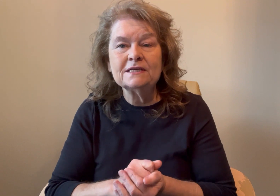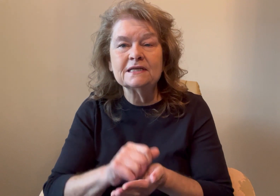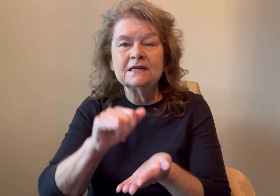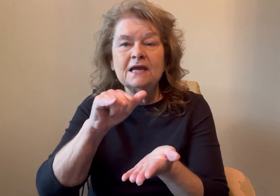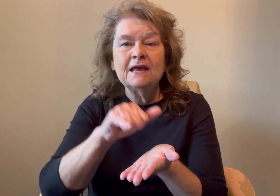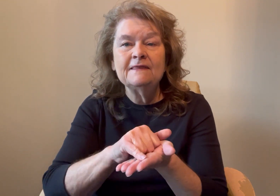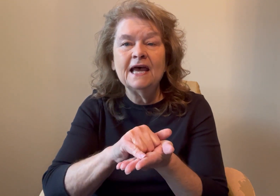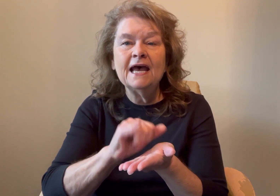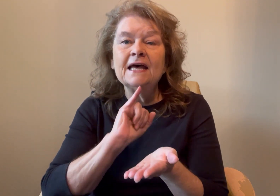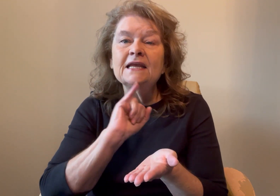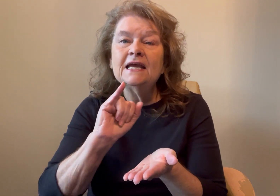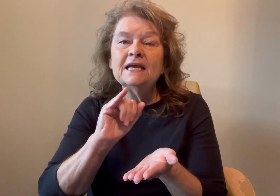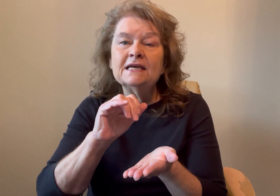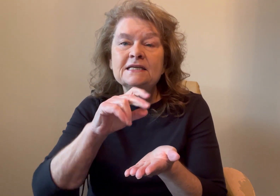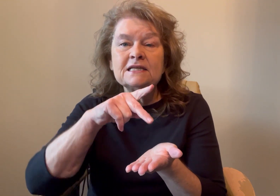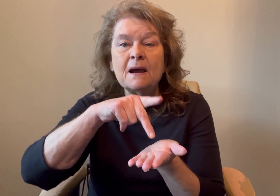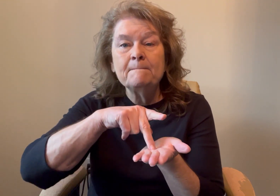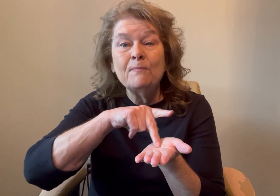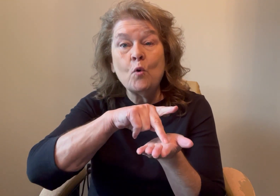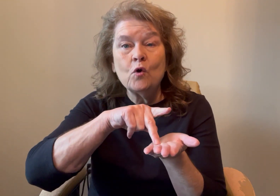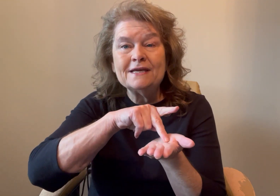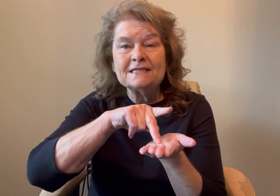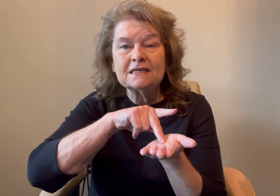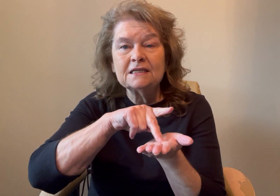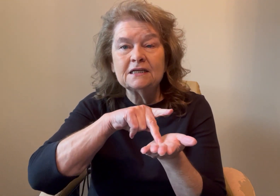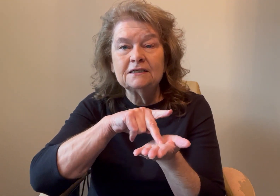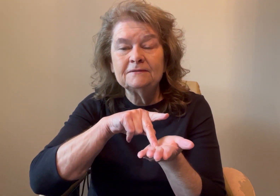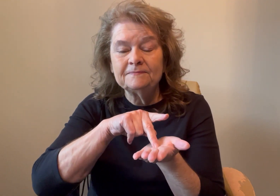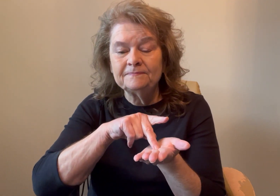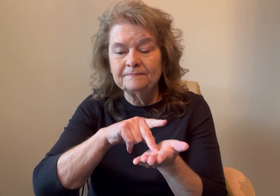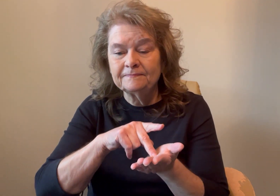poison. That is poison.